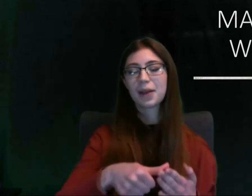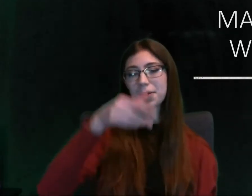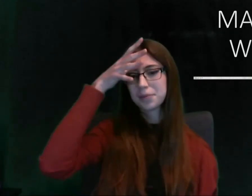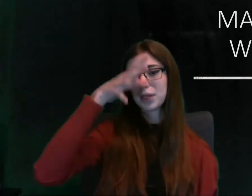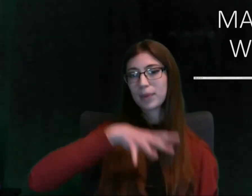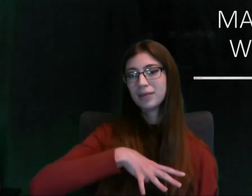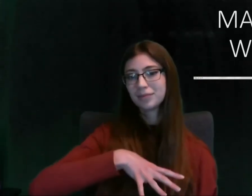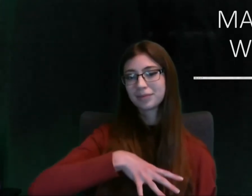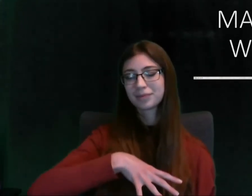Mailman,